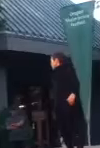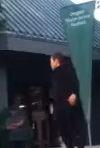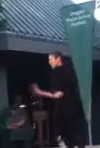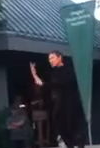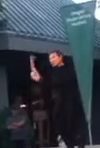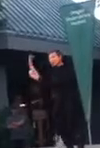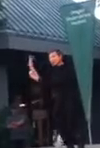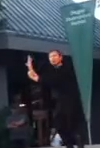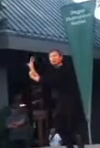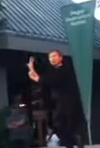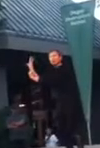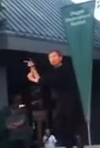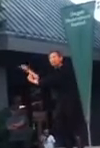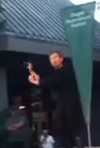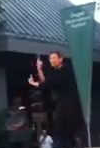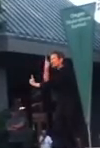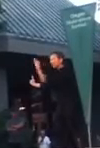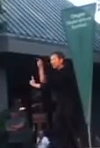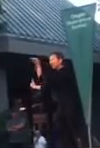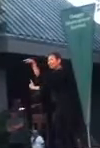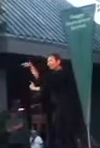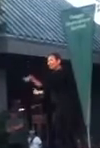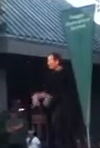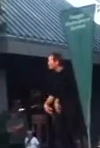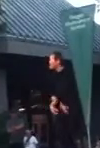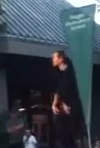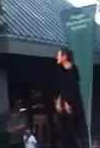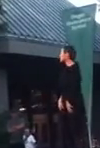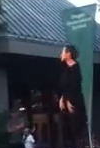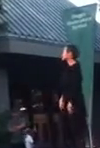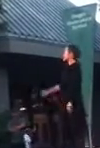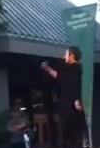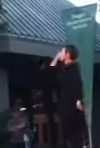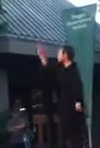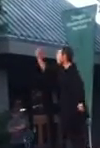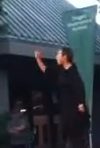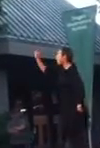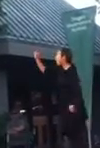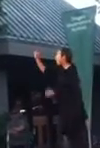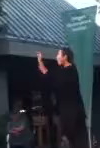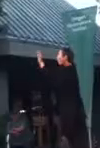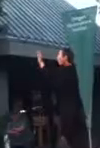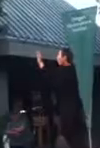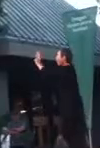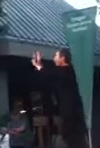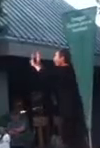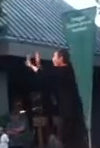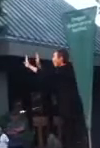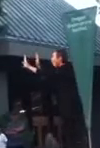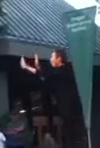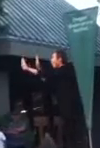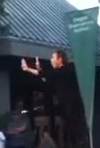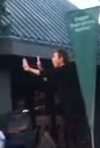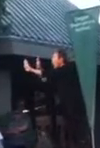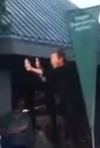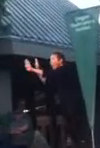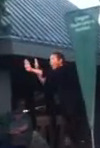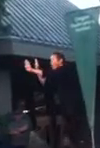There still wasn't a response. The candle's, I knew there's a candle in there, so somebody's got to be in there. He knocked again. And on that knock, the